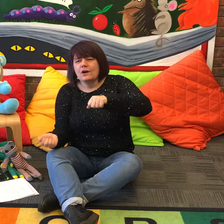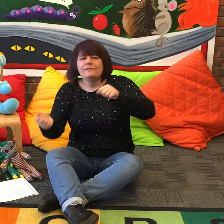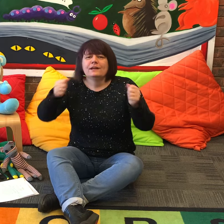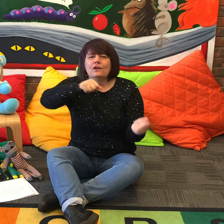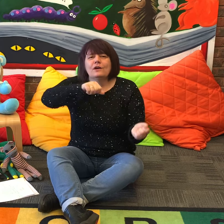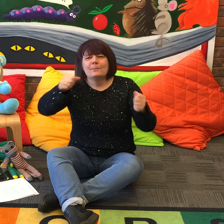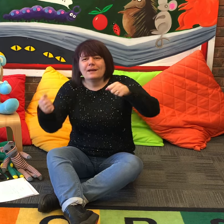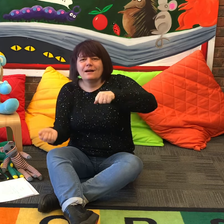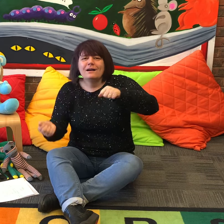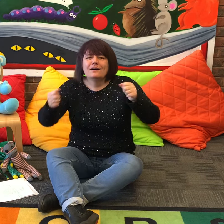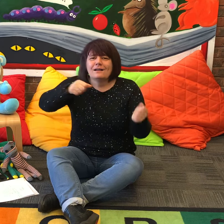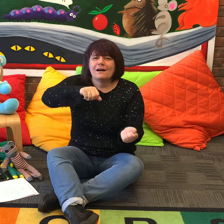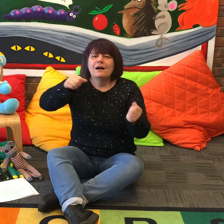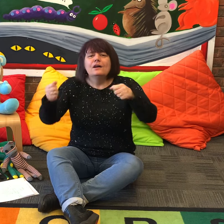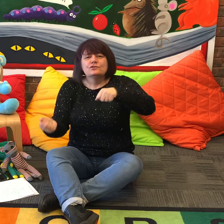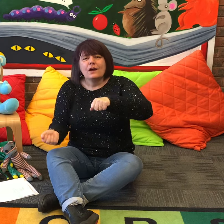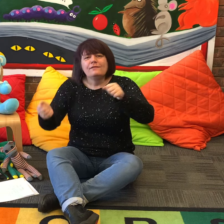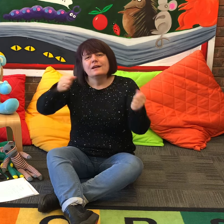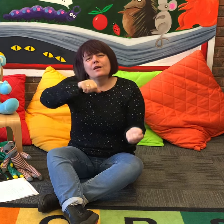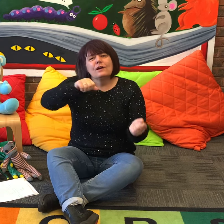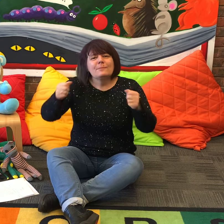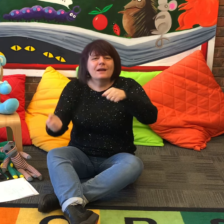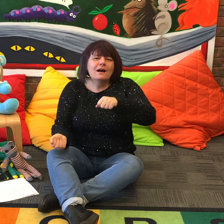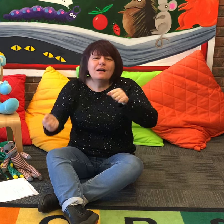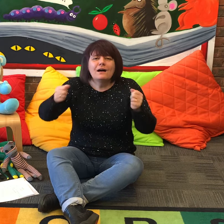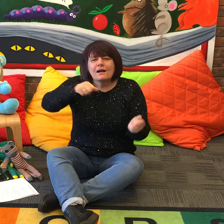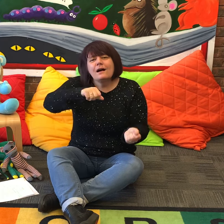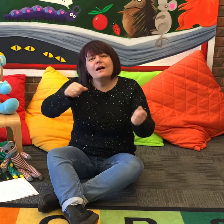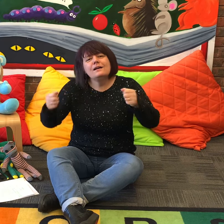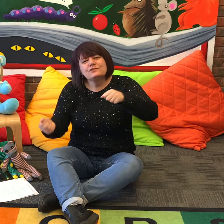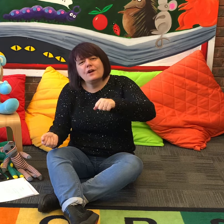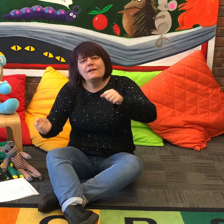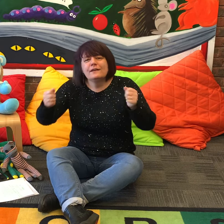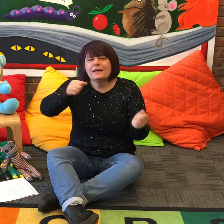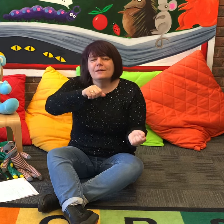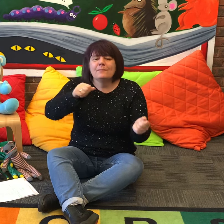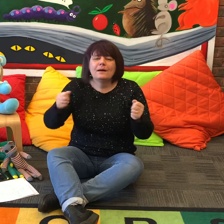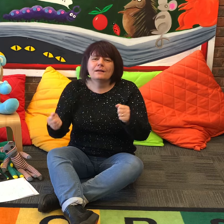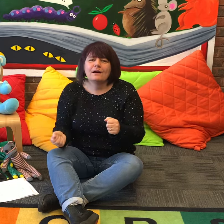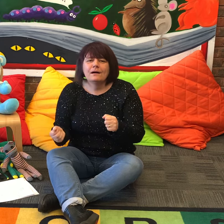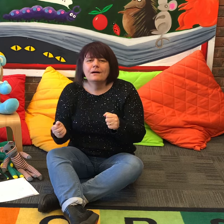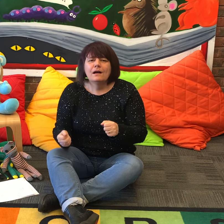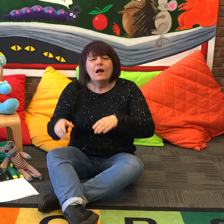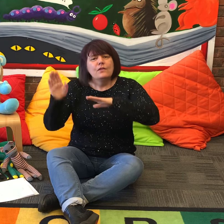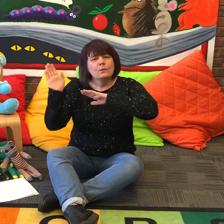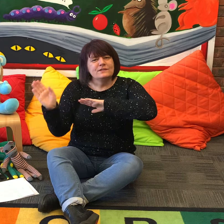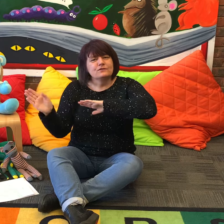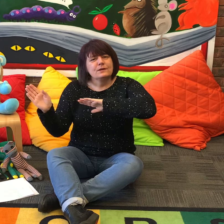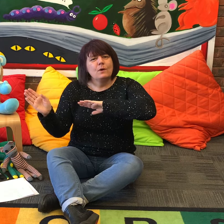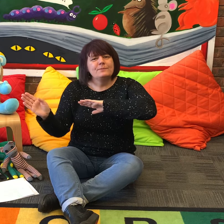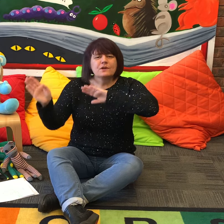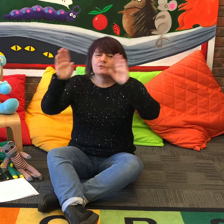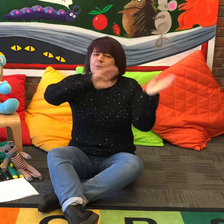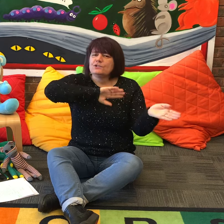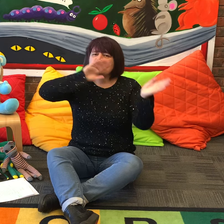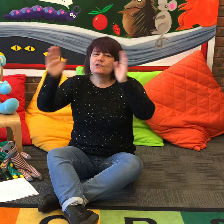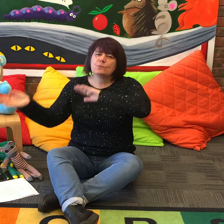driving along in my car, car, driving along in my car, car, driving in my car. The windscreen wipers go swish, swash.